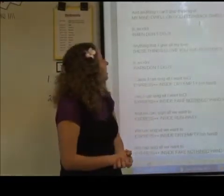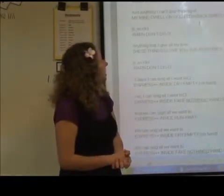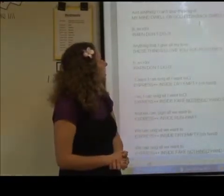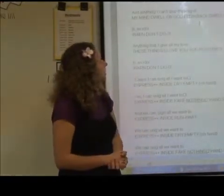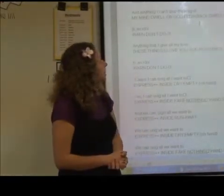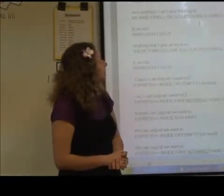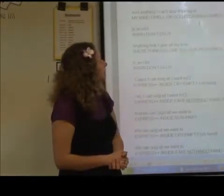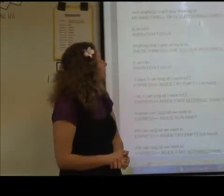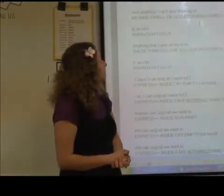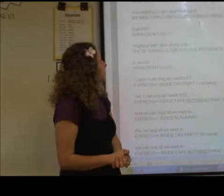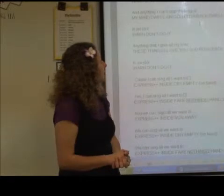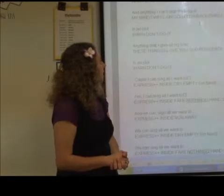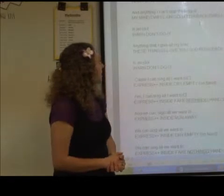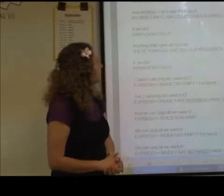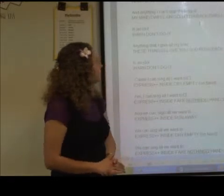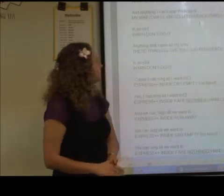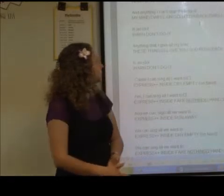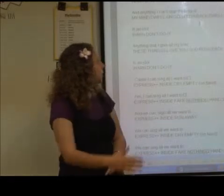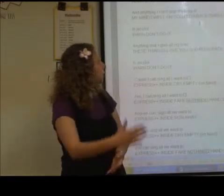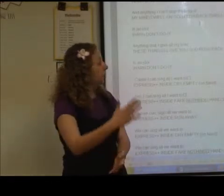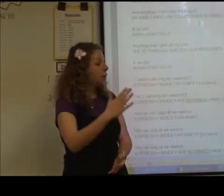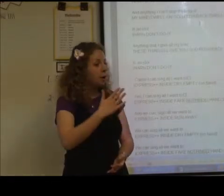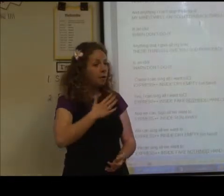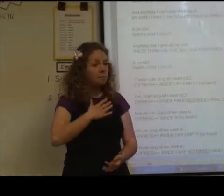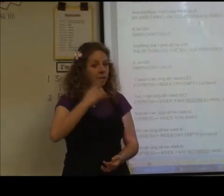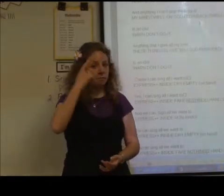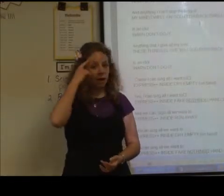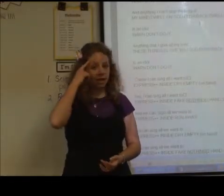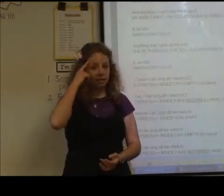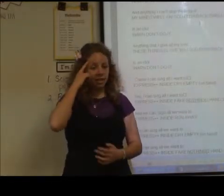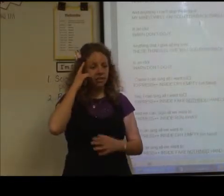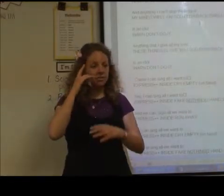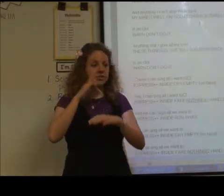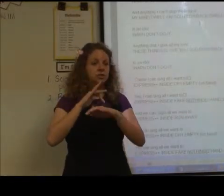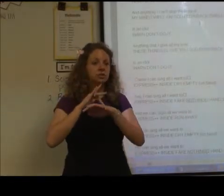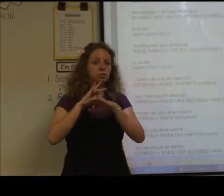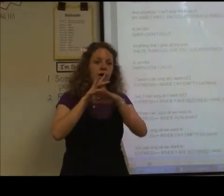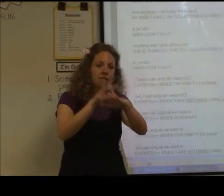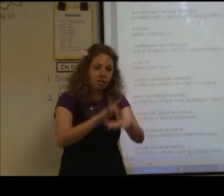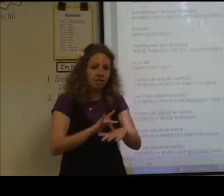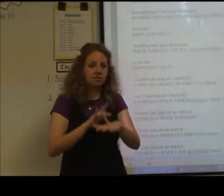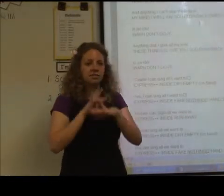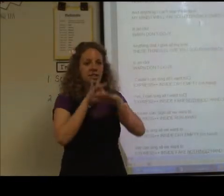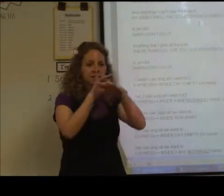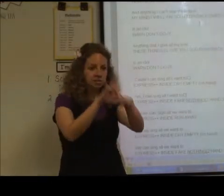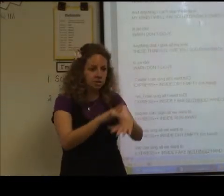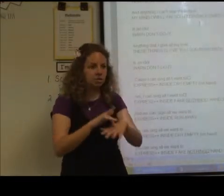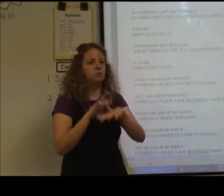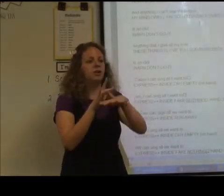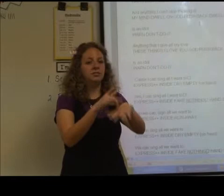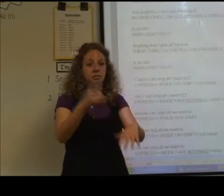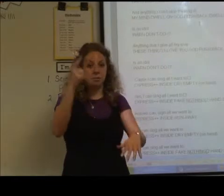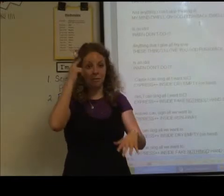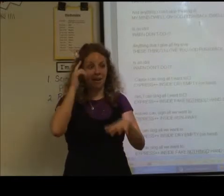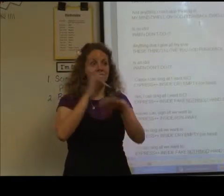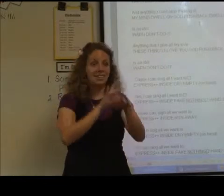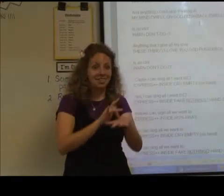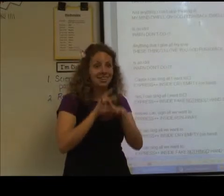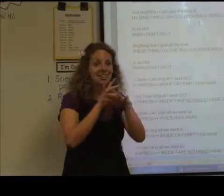and anything I can't stop thinking of. So my mind, and then this is dwell on, like continually dwell on. So my mind, like thinking,